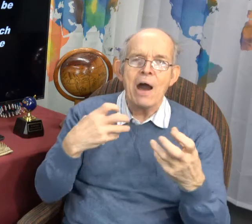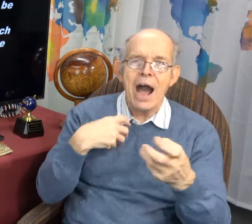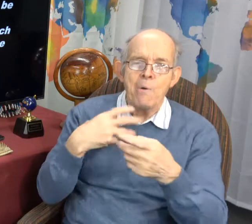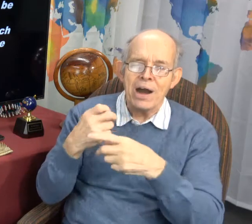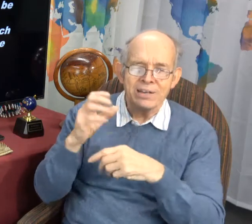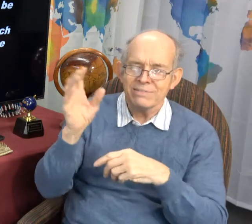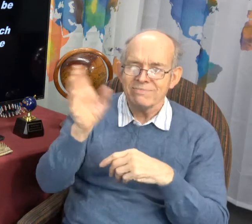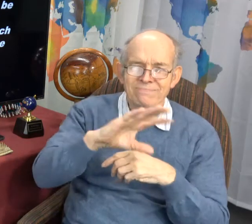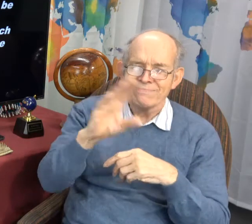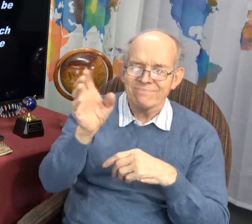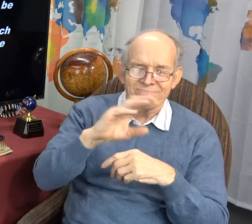Our.